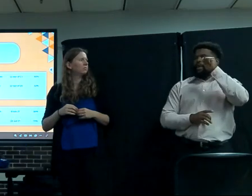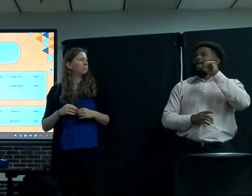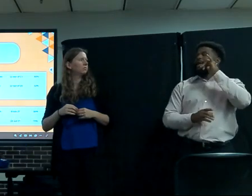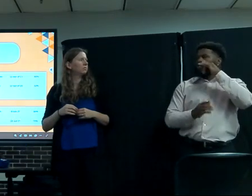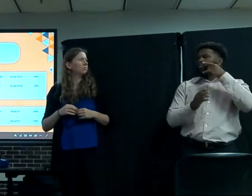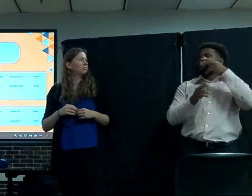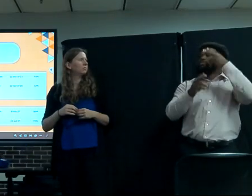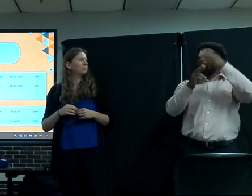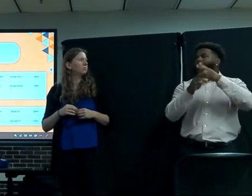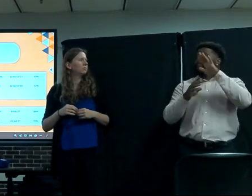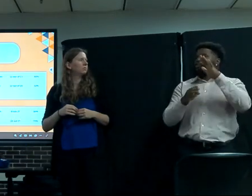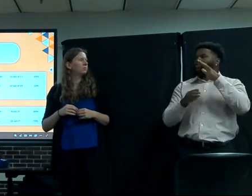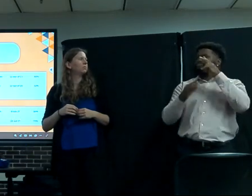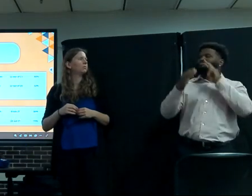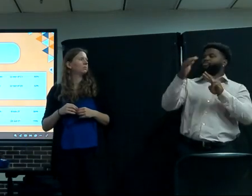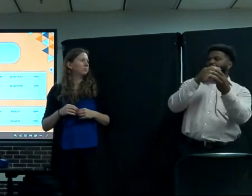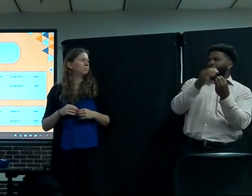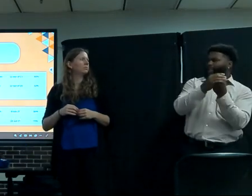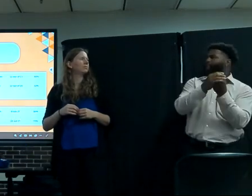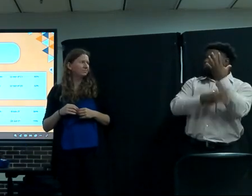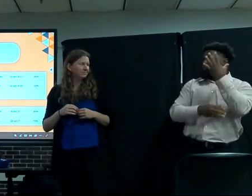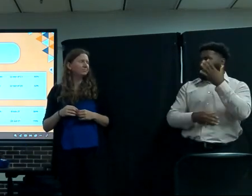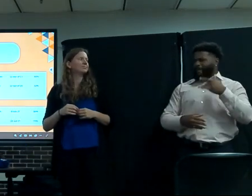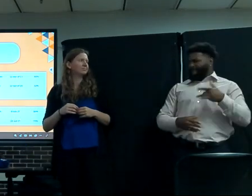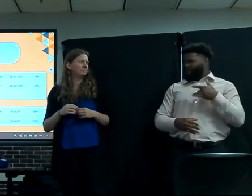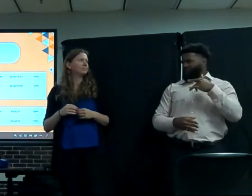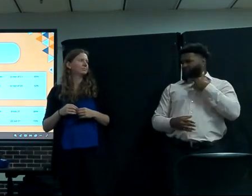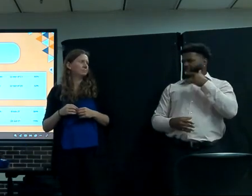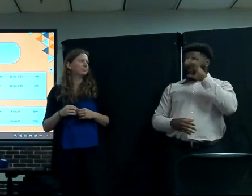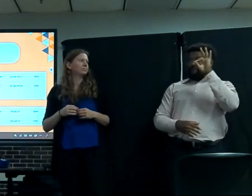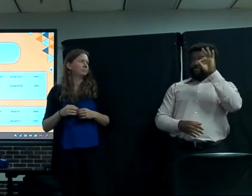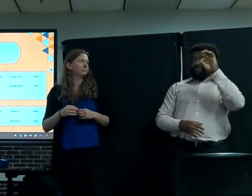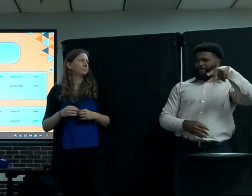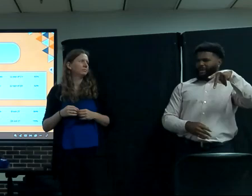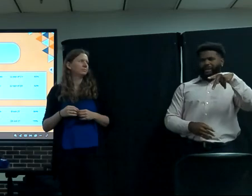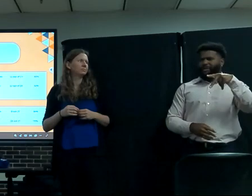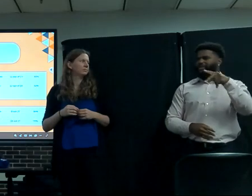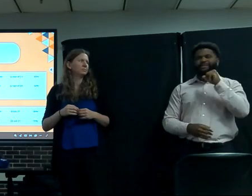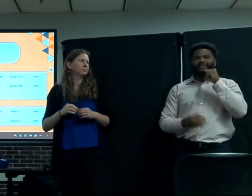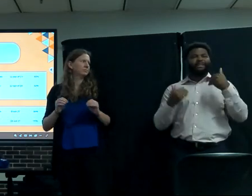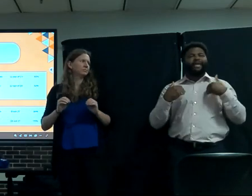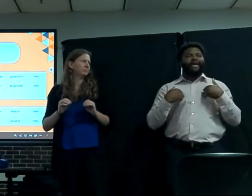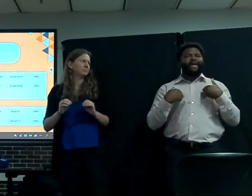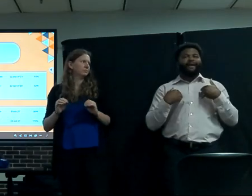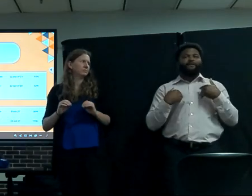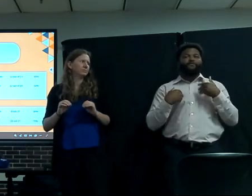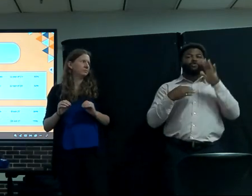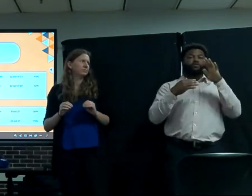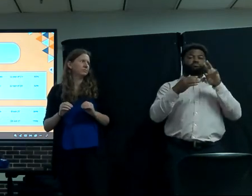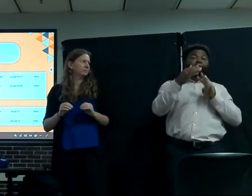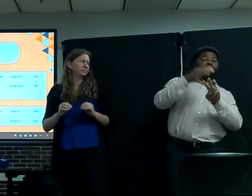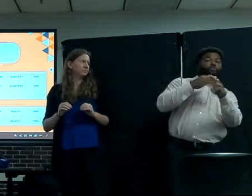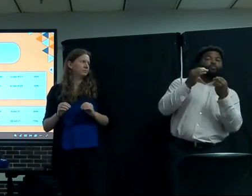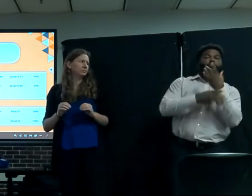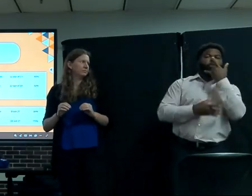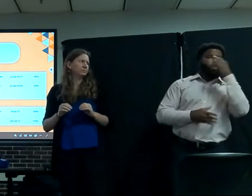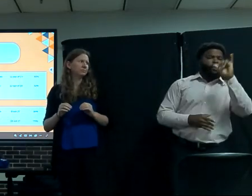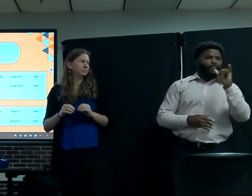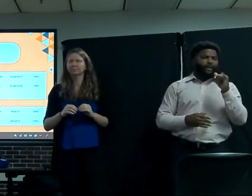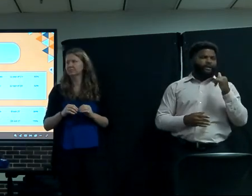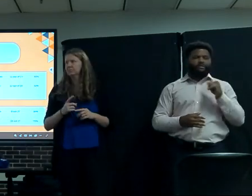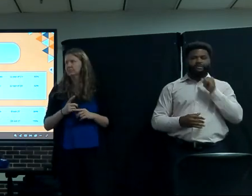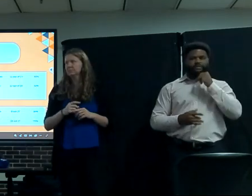about your projected growth. I don't believe Fontes and Pinnell has a, what your projected growth should be.